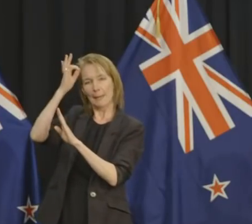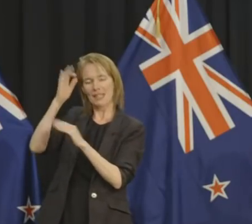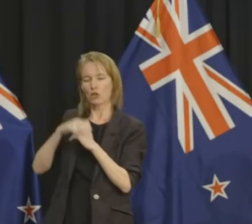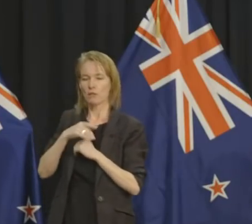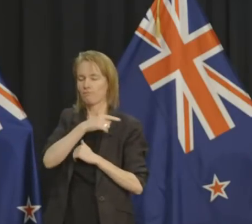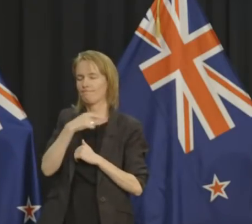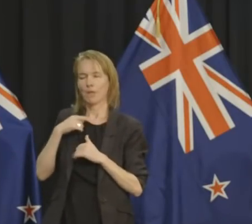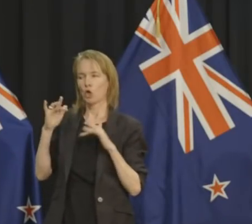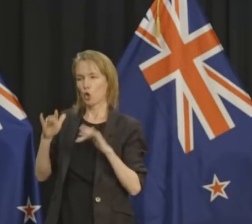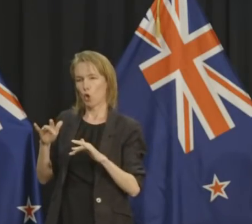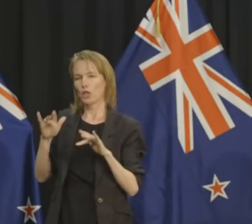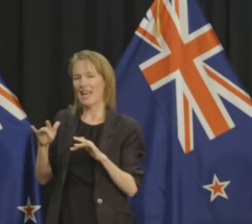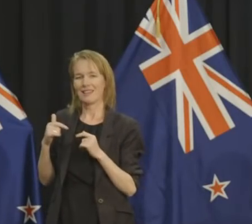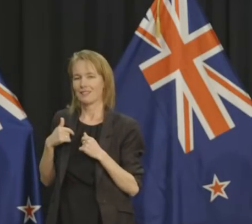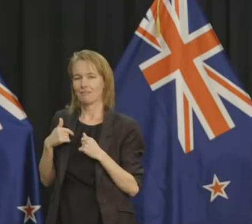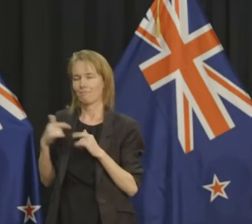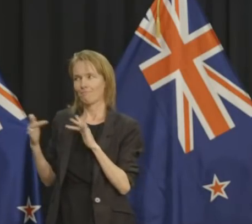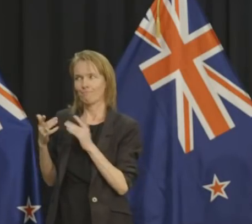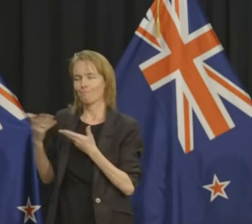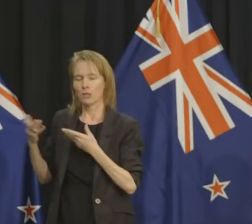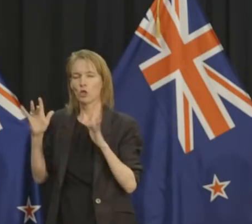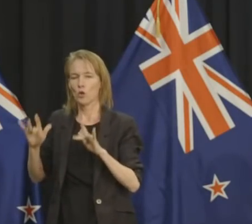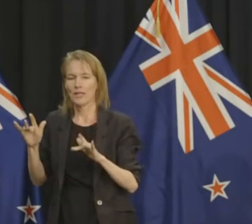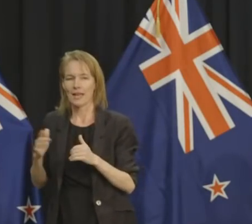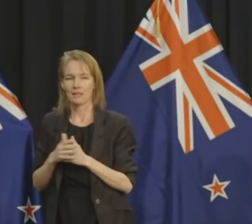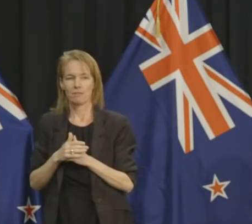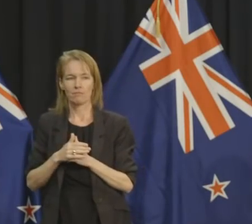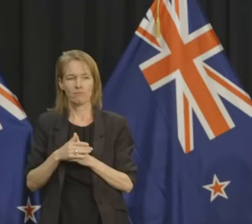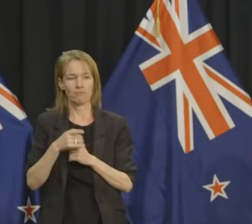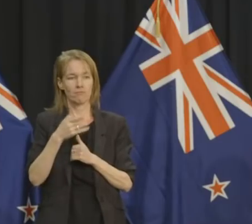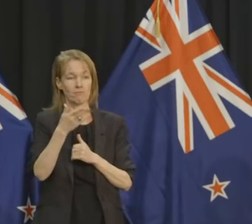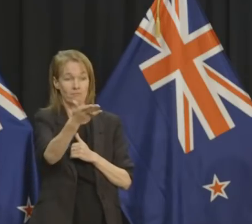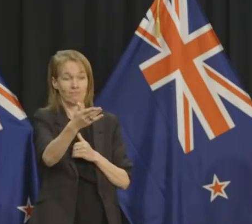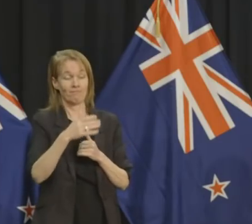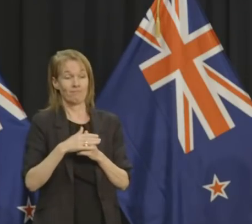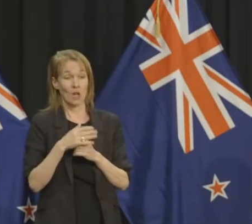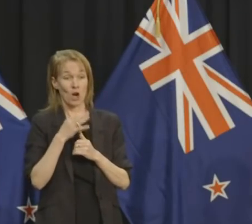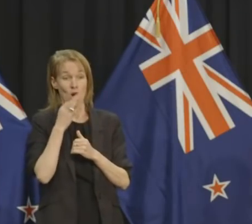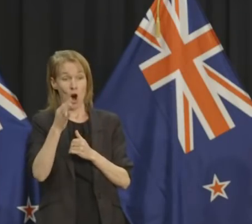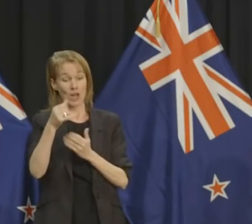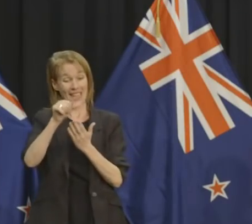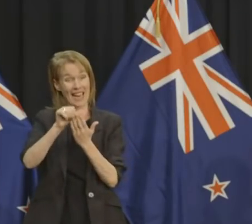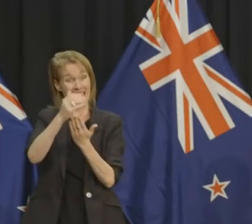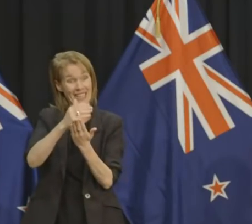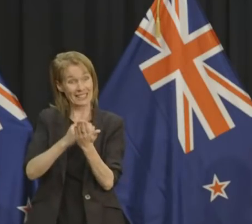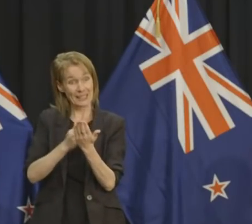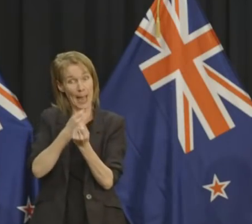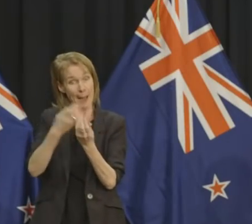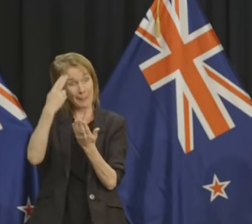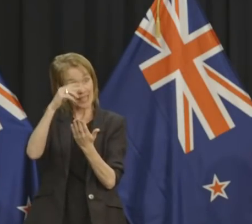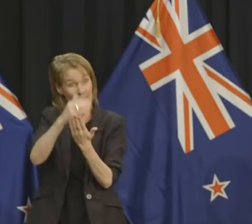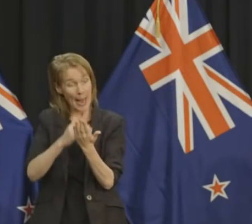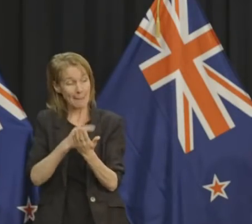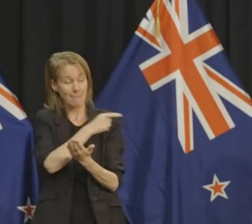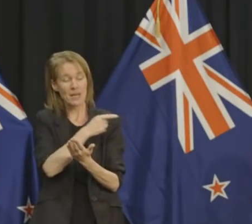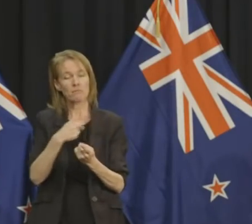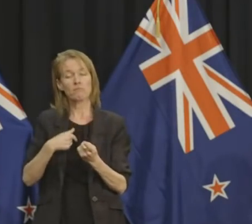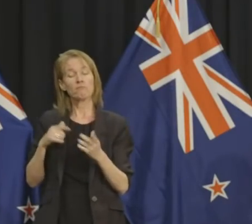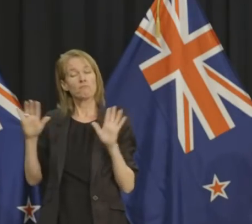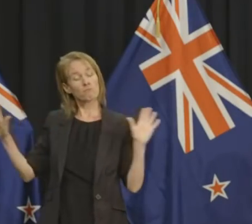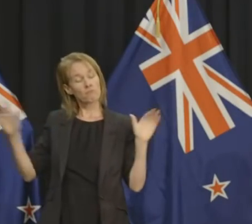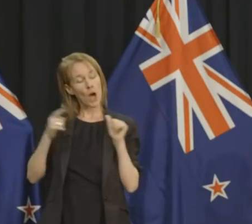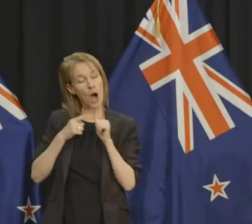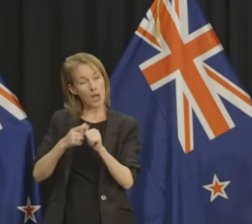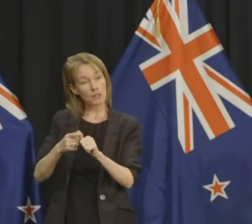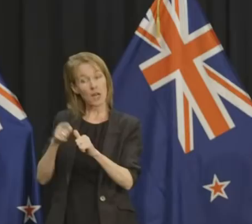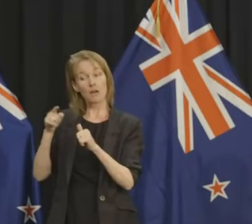list. How many people had access to that information? Again, that is something that the investigation will be looking at. Now, I've been very clear. I've been very clear that I want that investigation